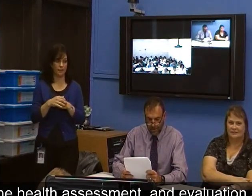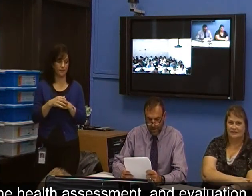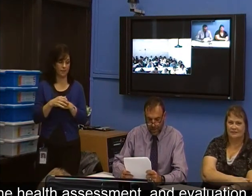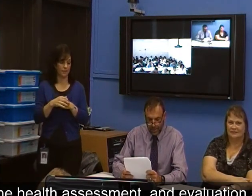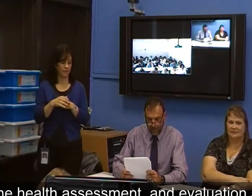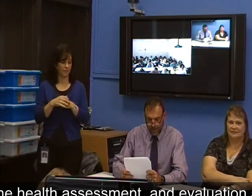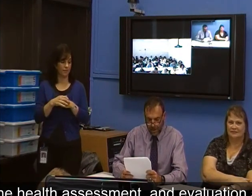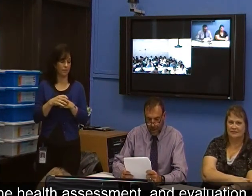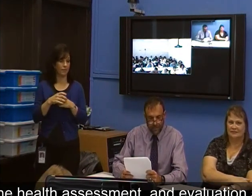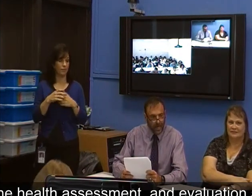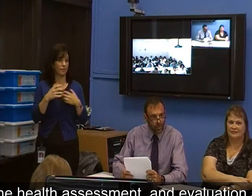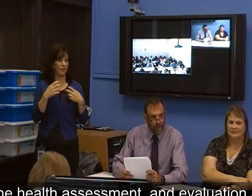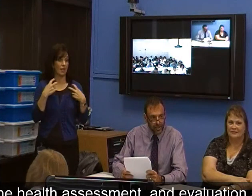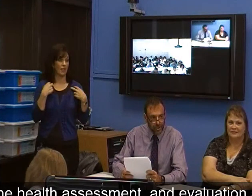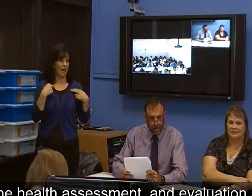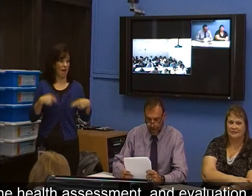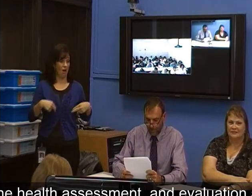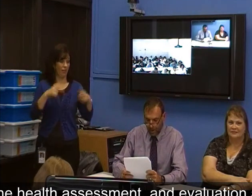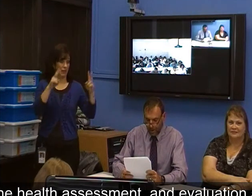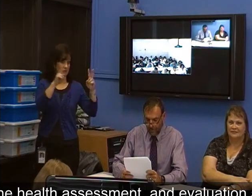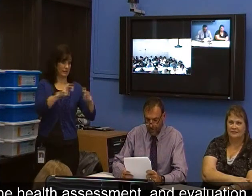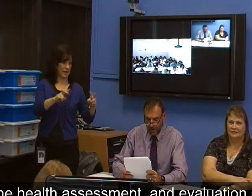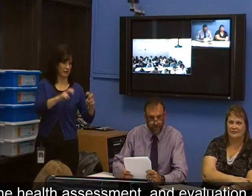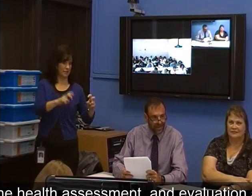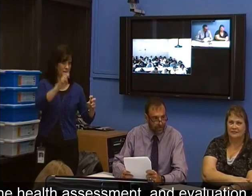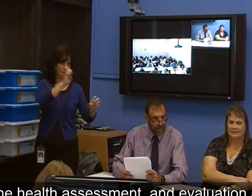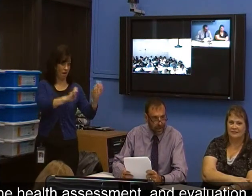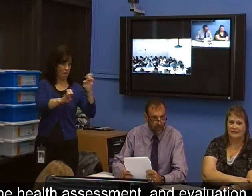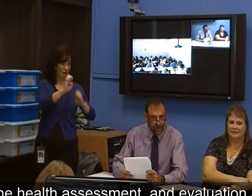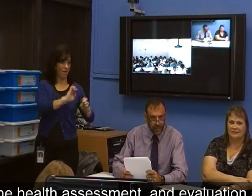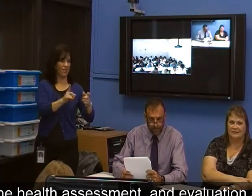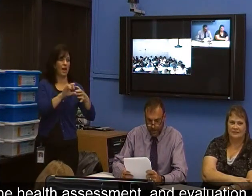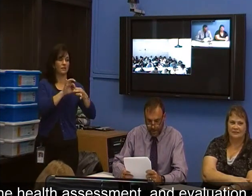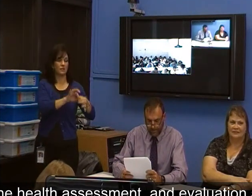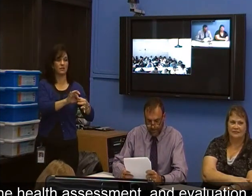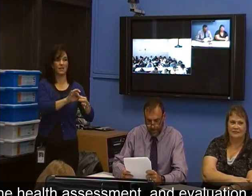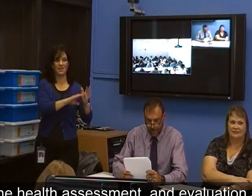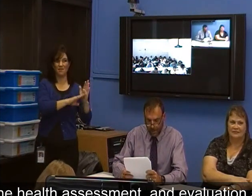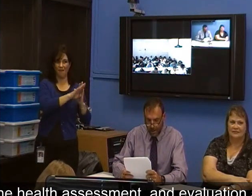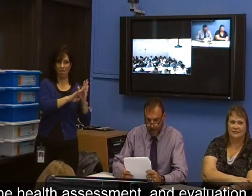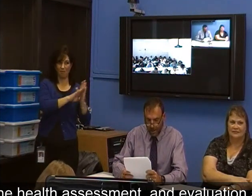The health assessment and evaluation as part of the development of an IEP.